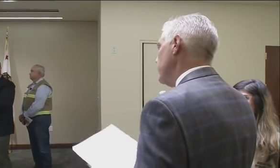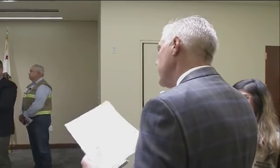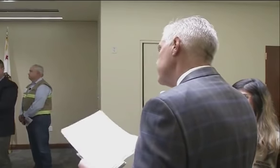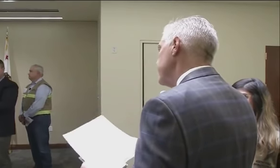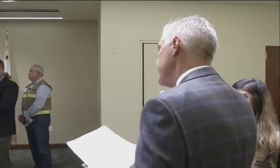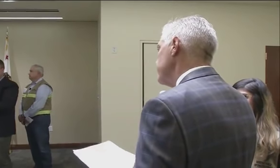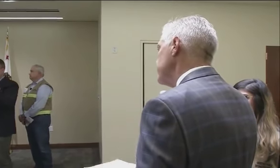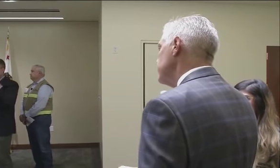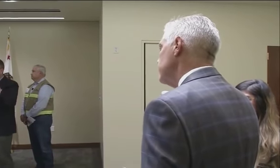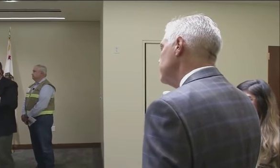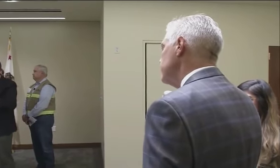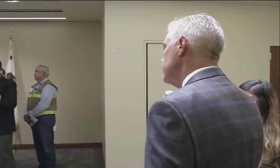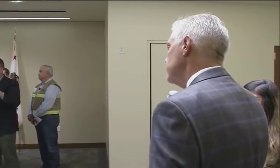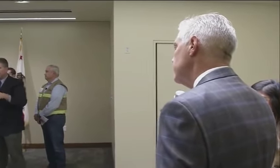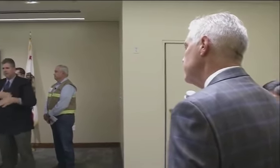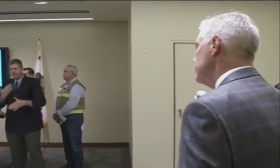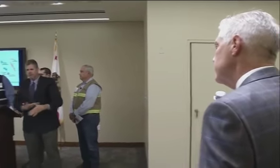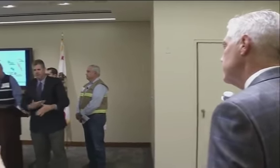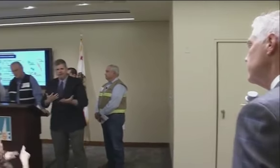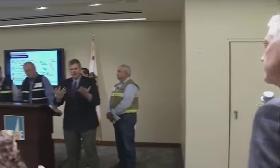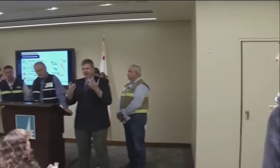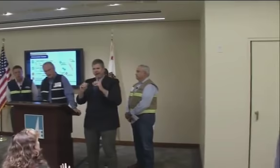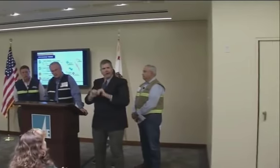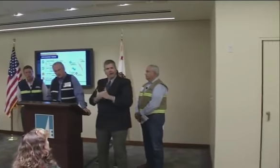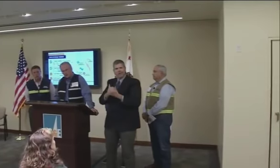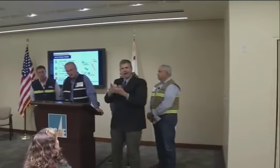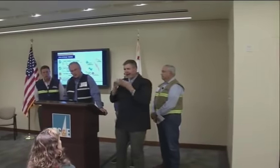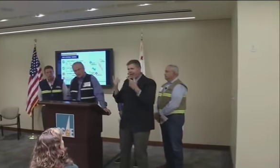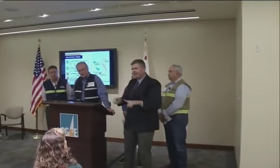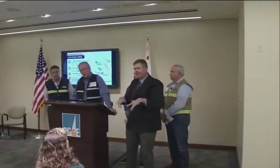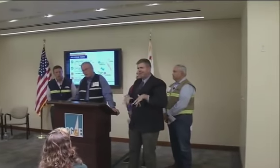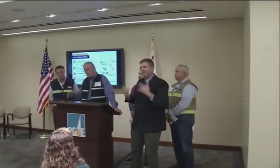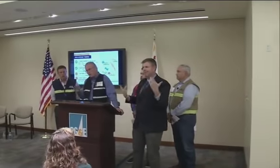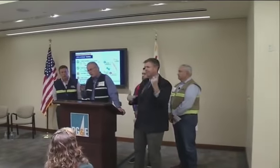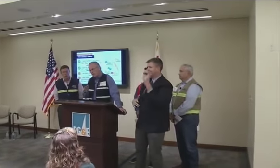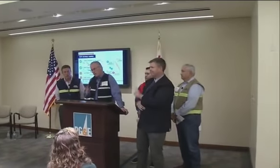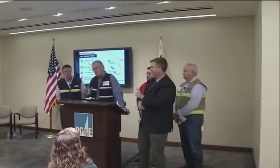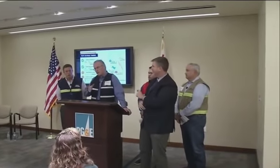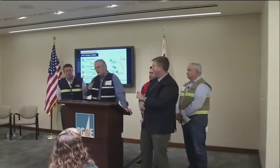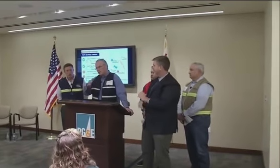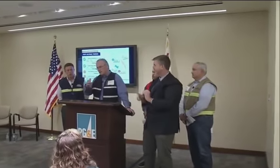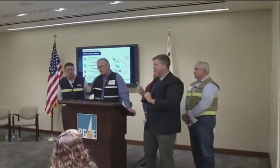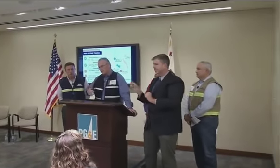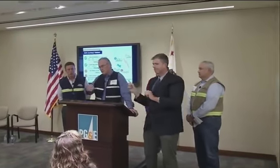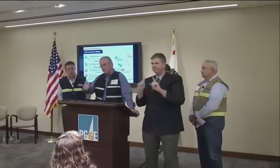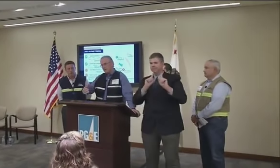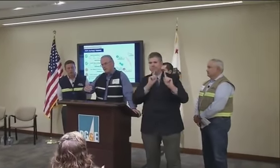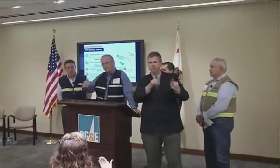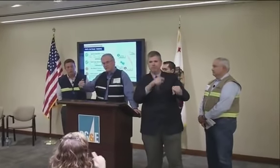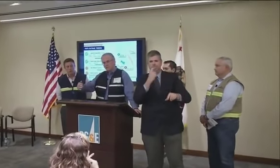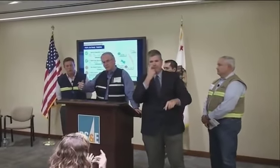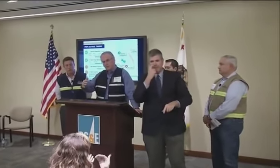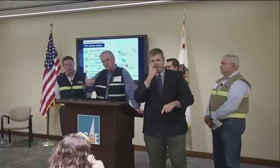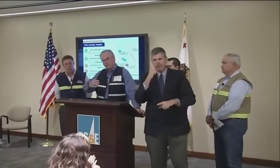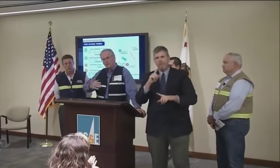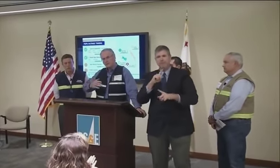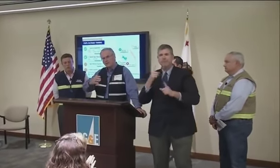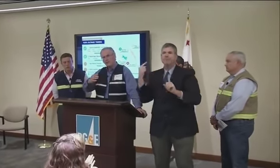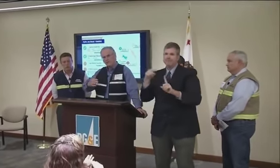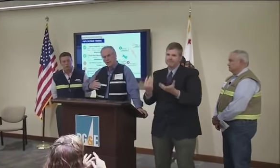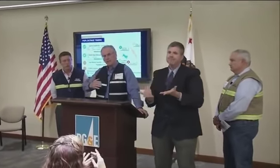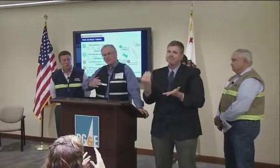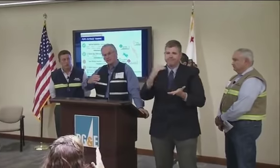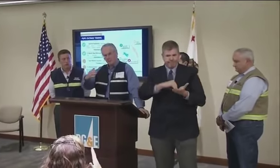that. How did that happen? Well, let me try again what Mark said. During the step up to these events, we're